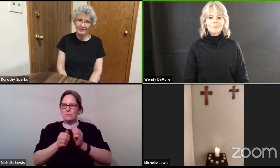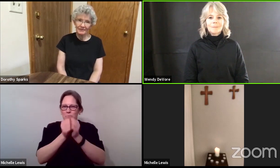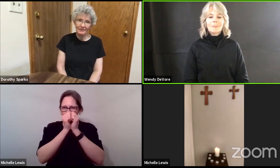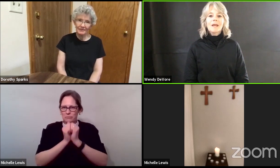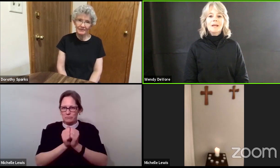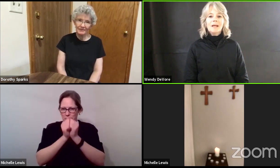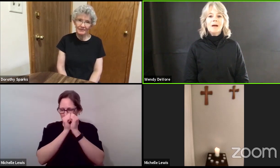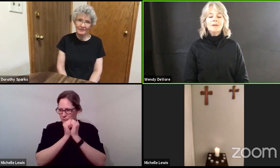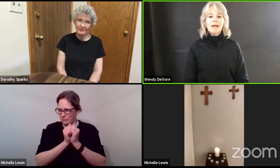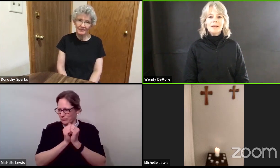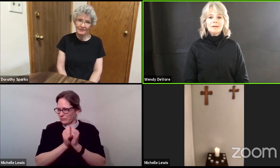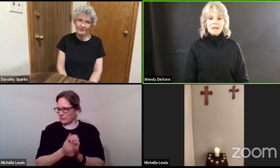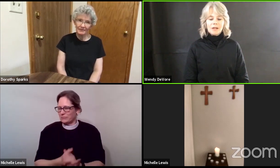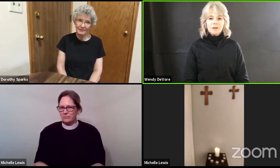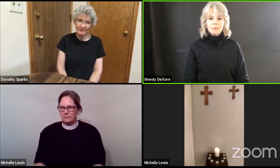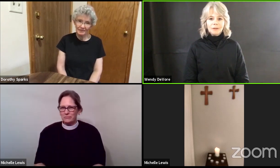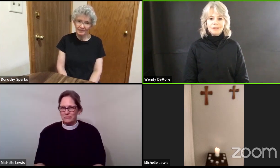And now let us enter worship.